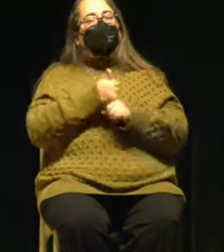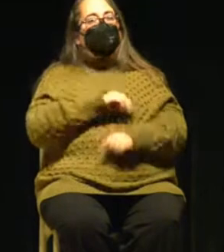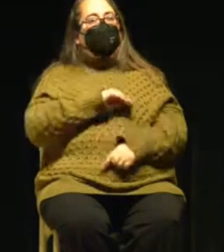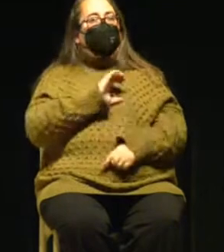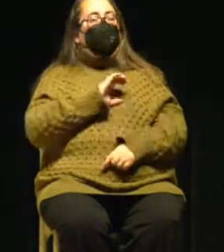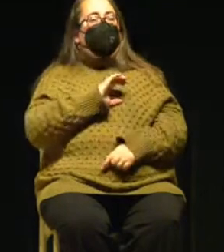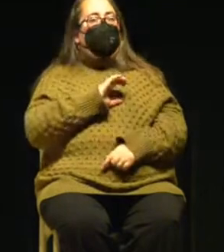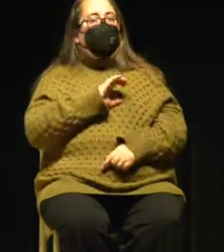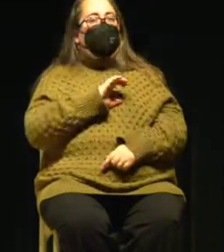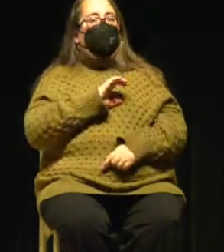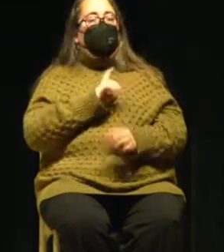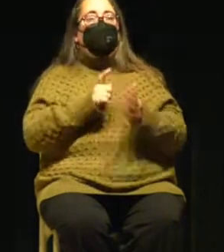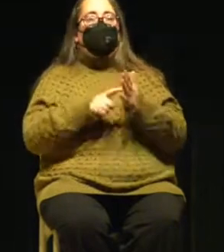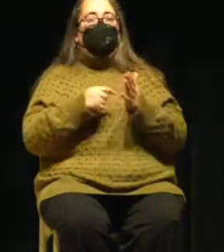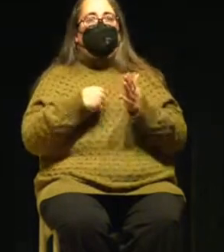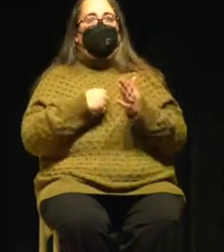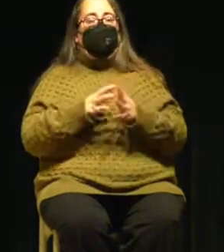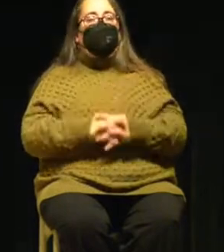mean, it took me,